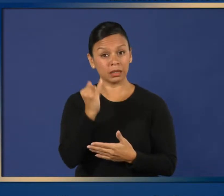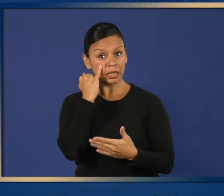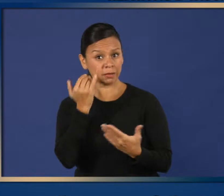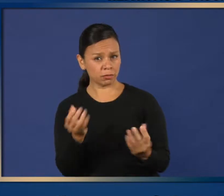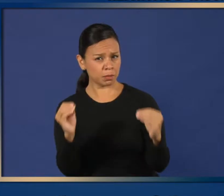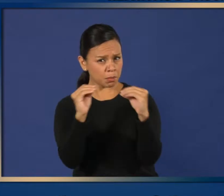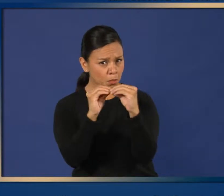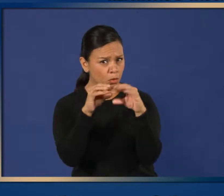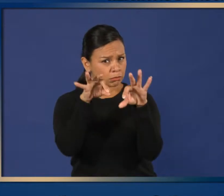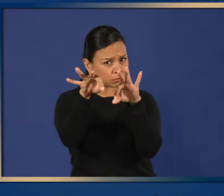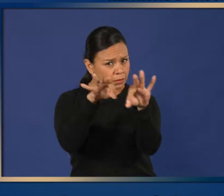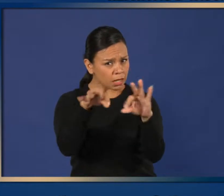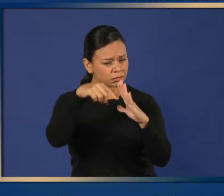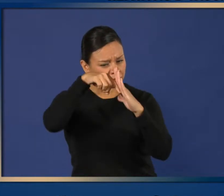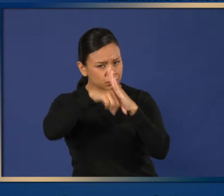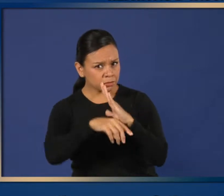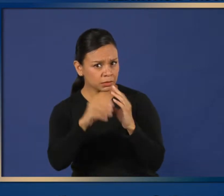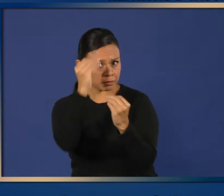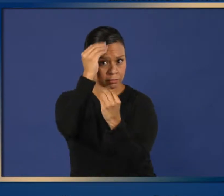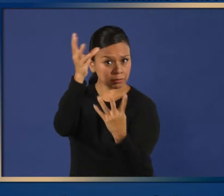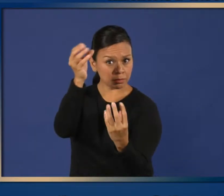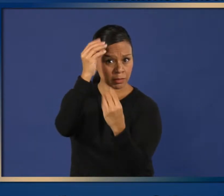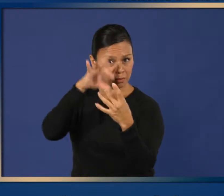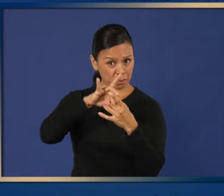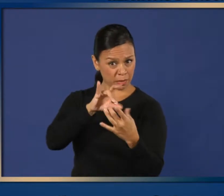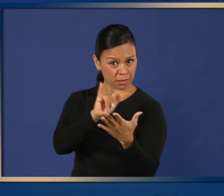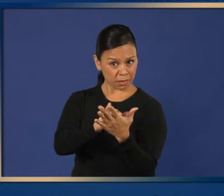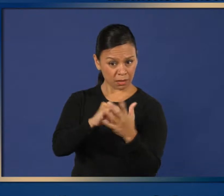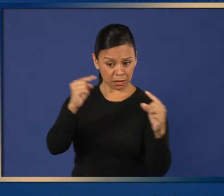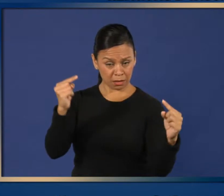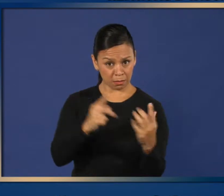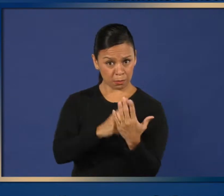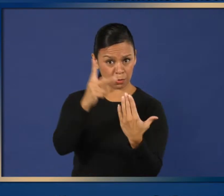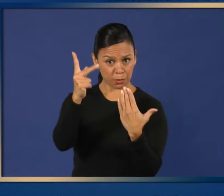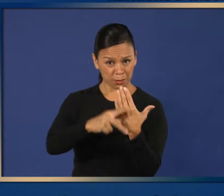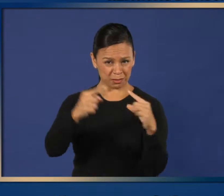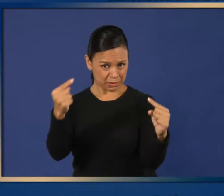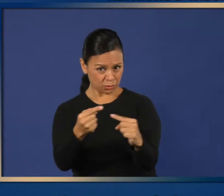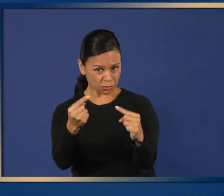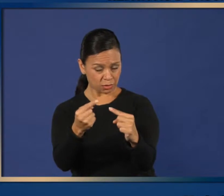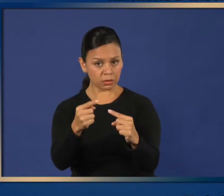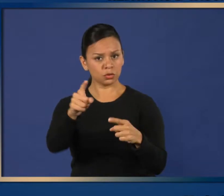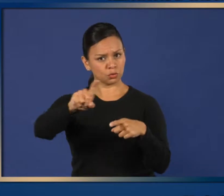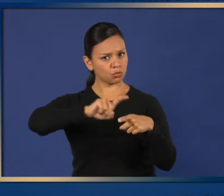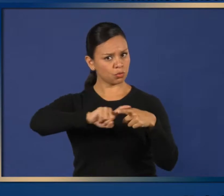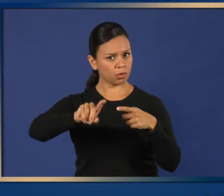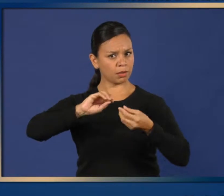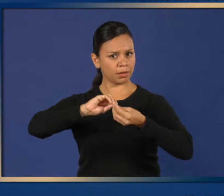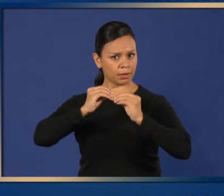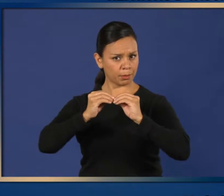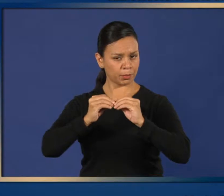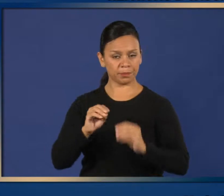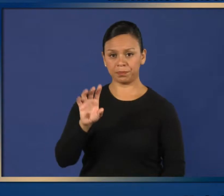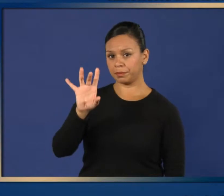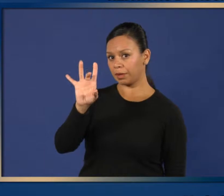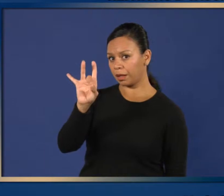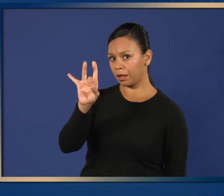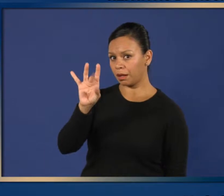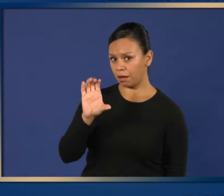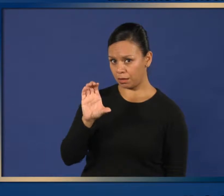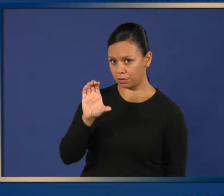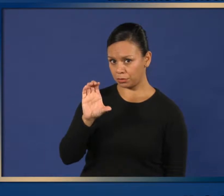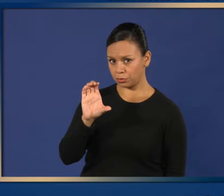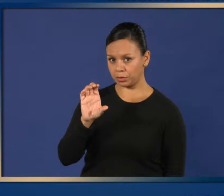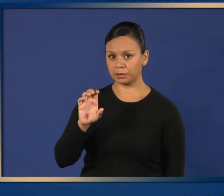For details about the National Vaccine Injury Compensation Program, call